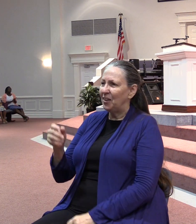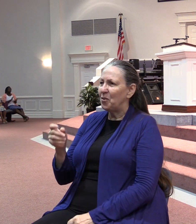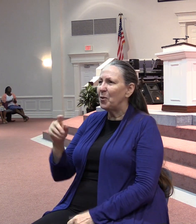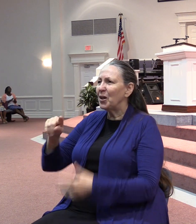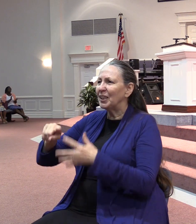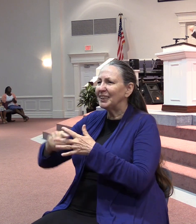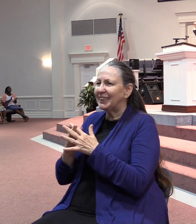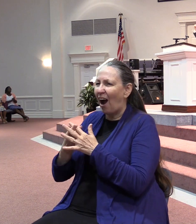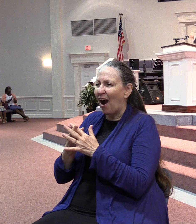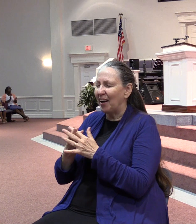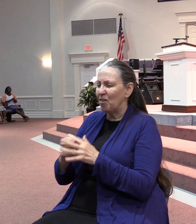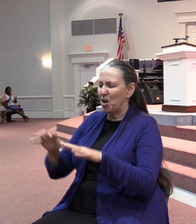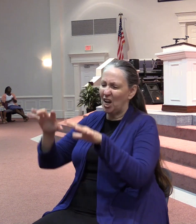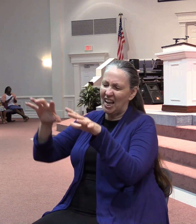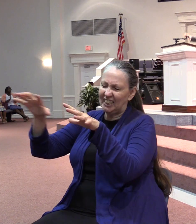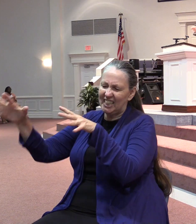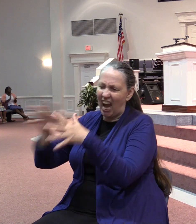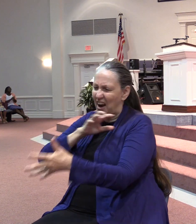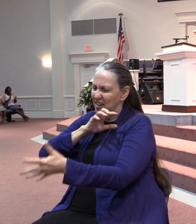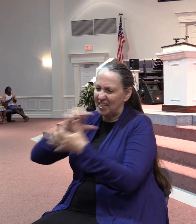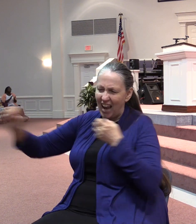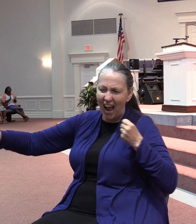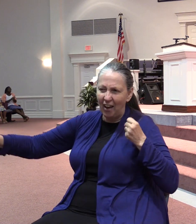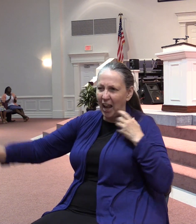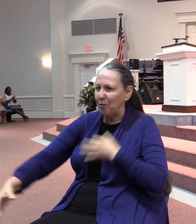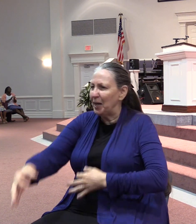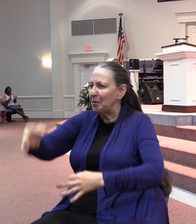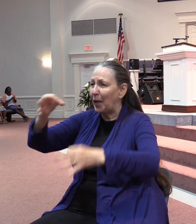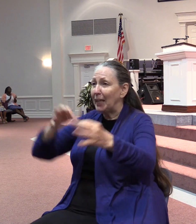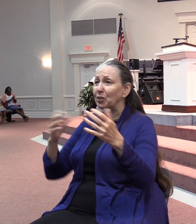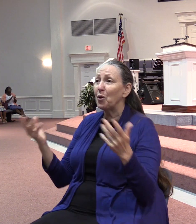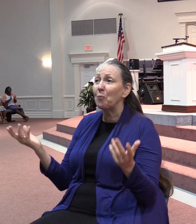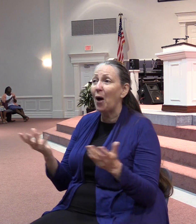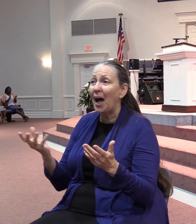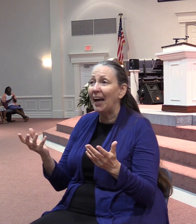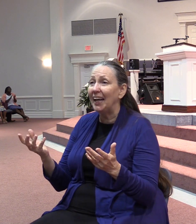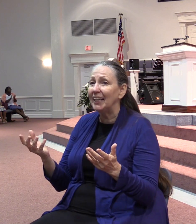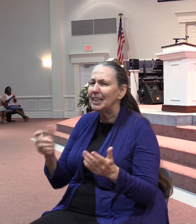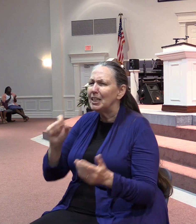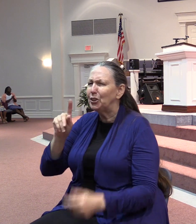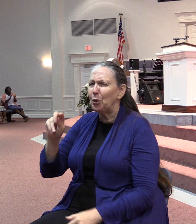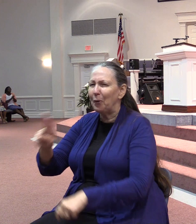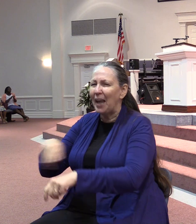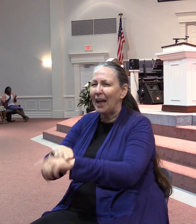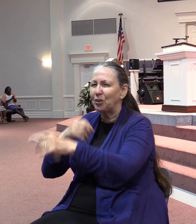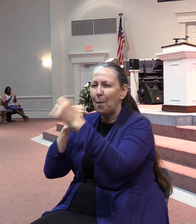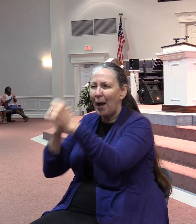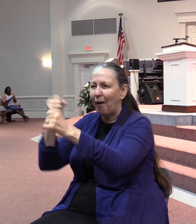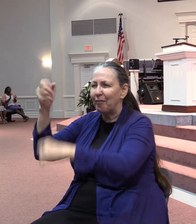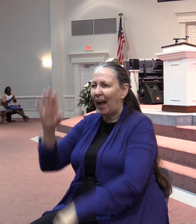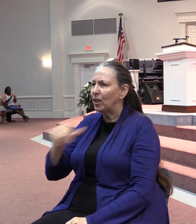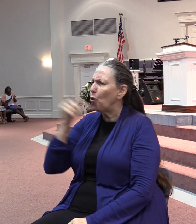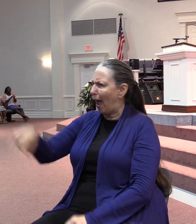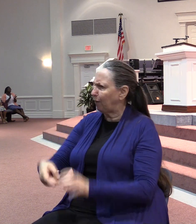begin to pull that stronghold down. And we're going to replace that stronghold with something supernatural. You don't have to